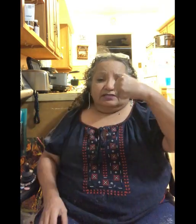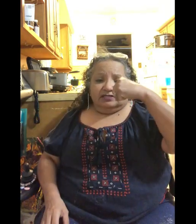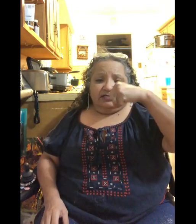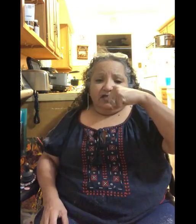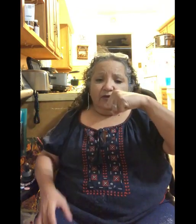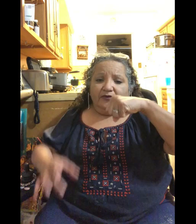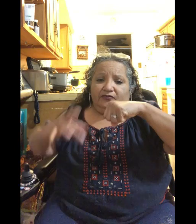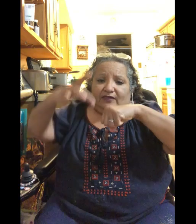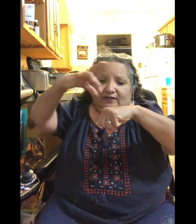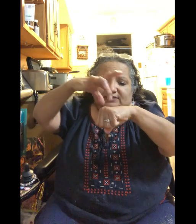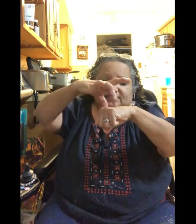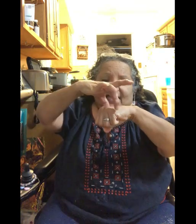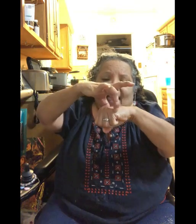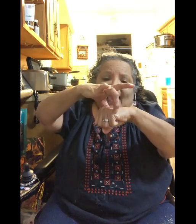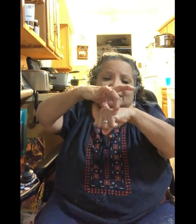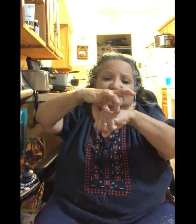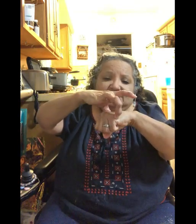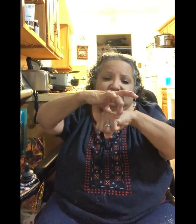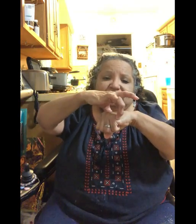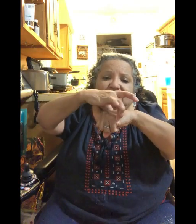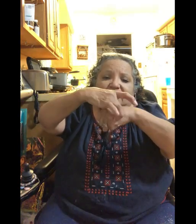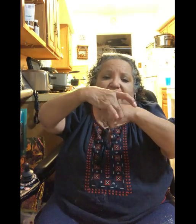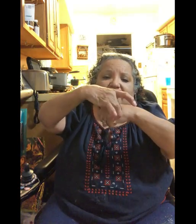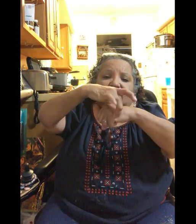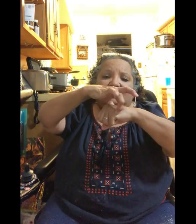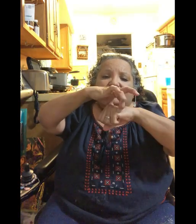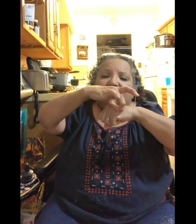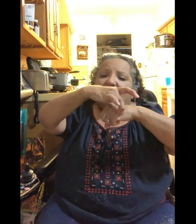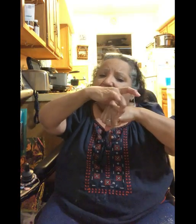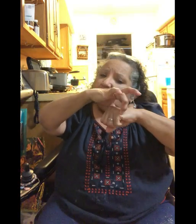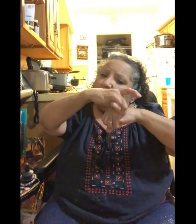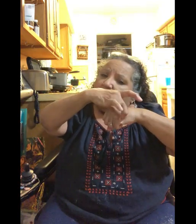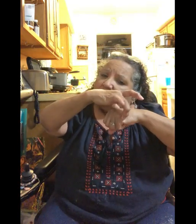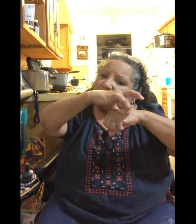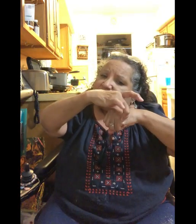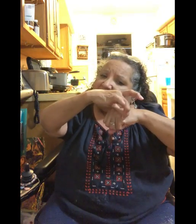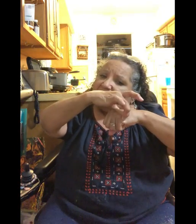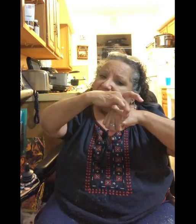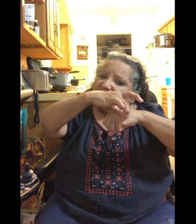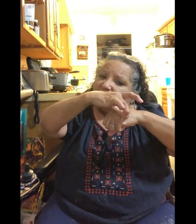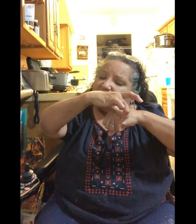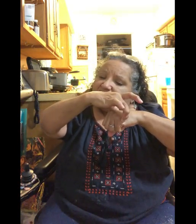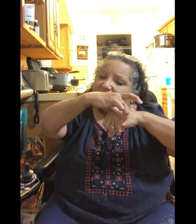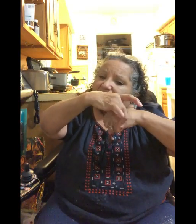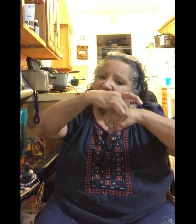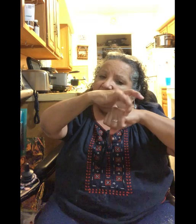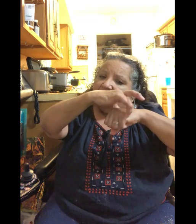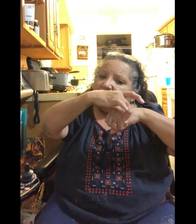is the earth, and this is the axis. And it kind of rockets back and forth. Okay?